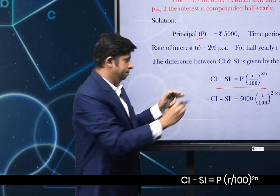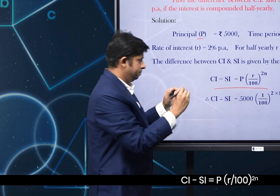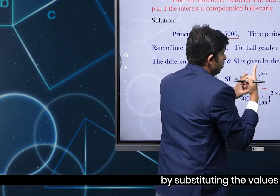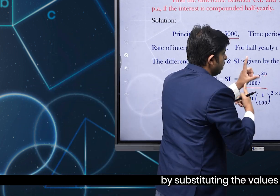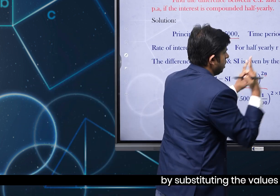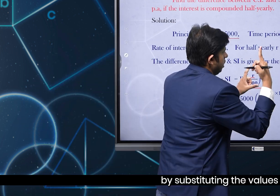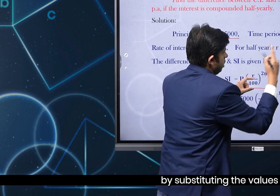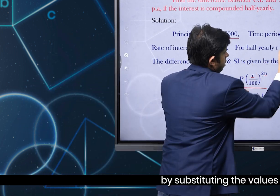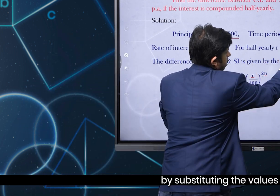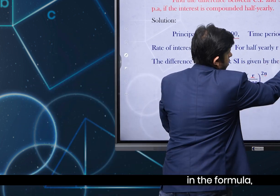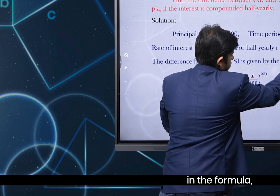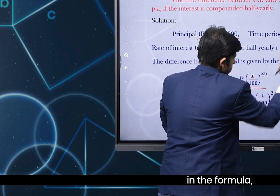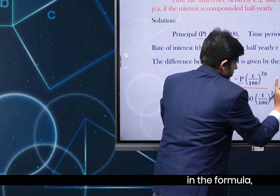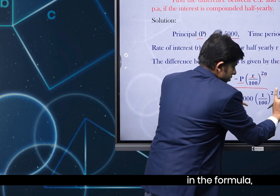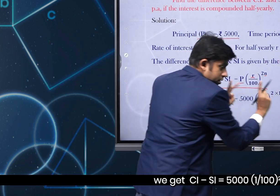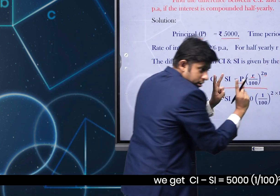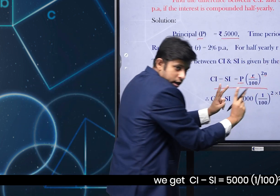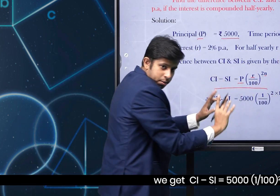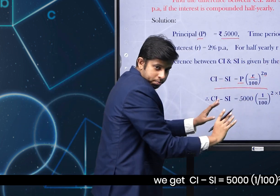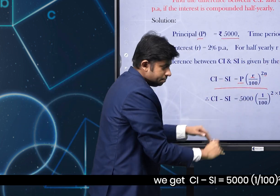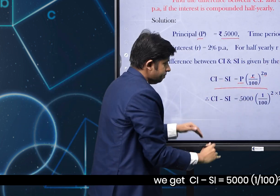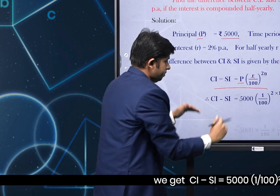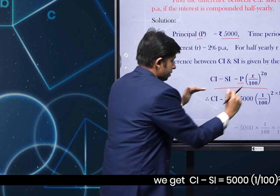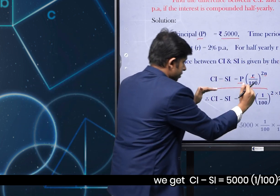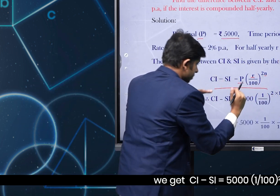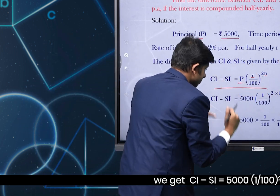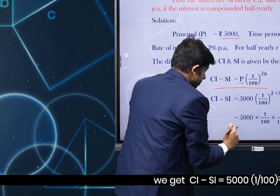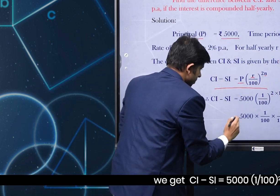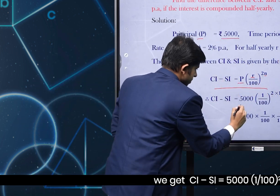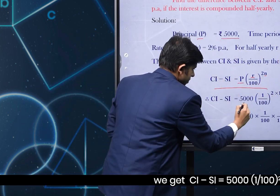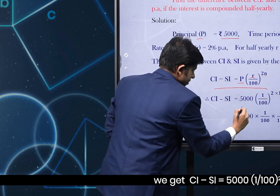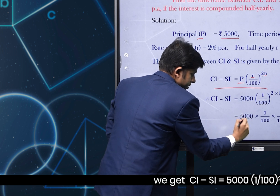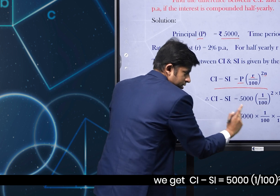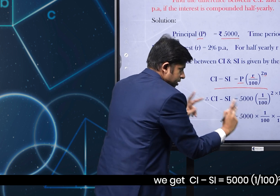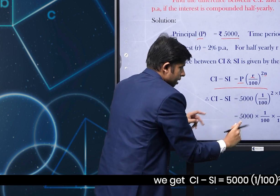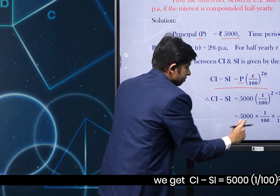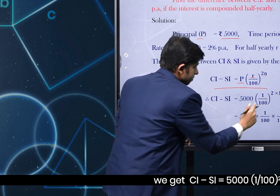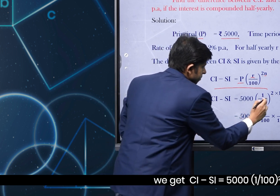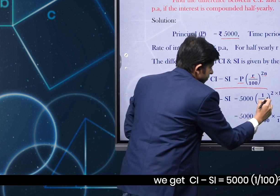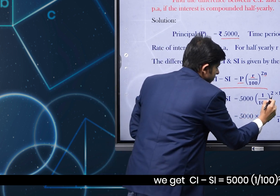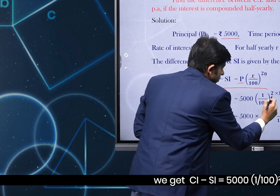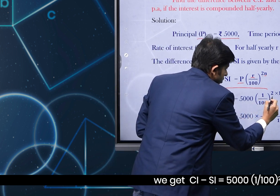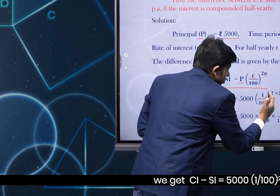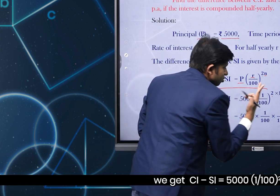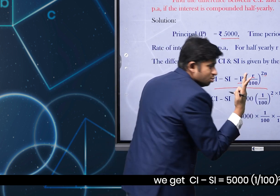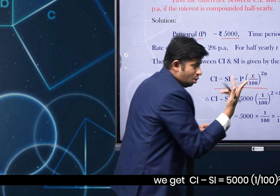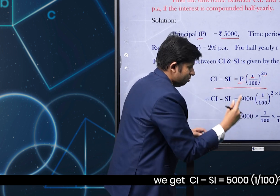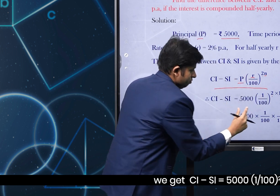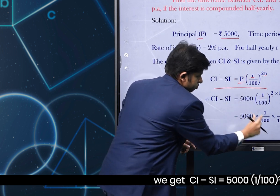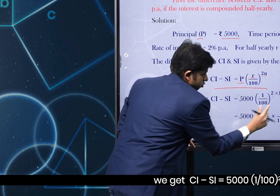By substituting the values in the formula, we get Ci minus Si is equal to 5000 into 1 by 100 whole power 2 into n,